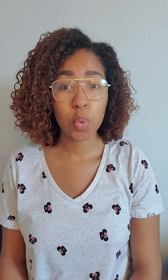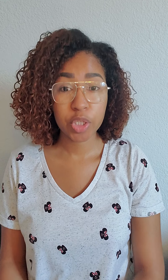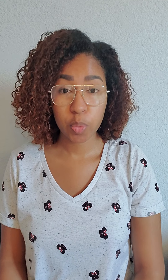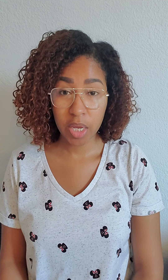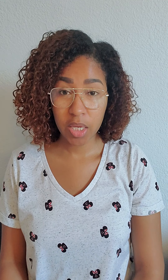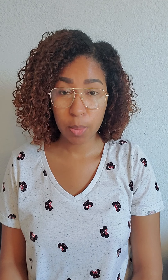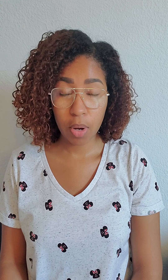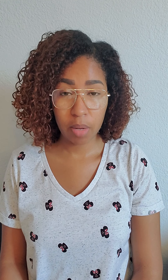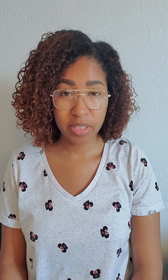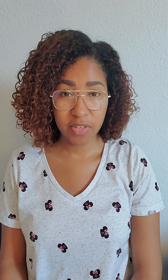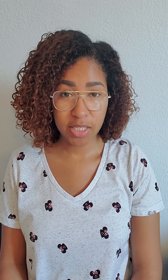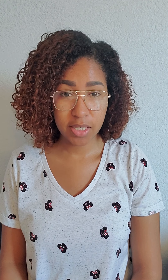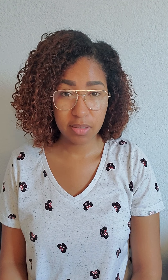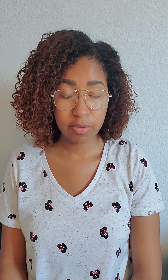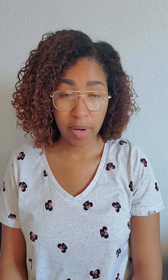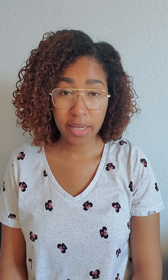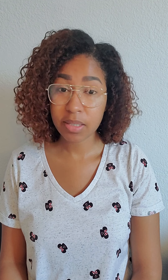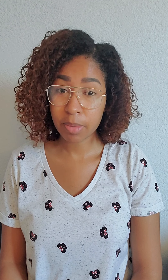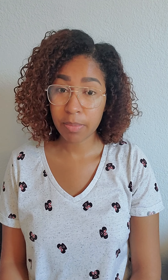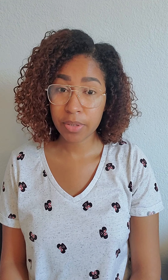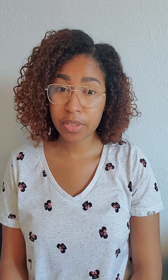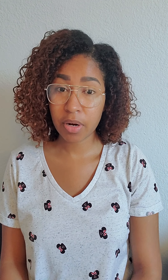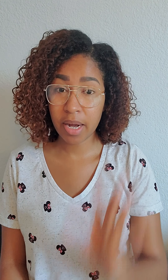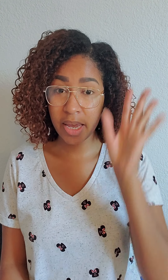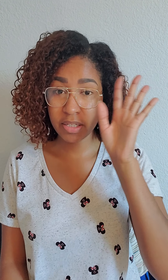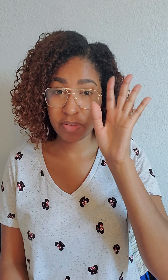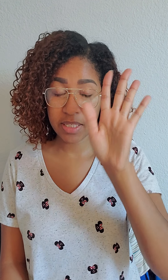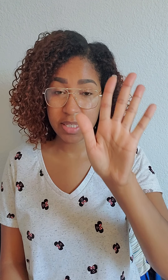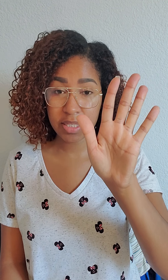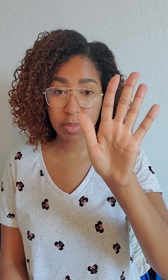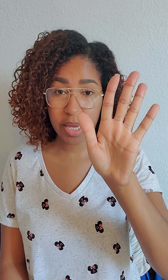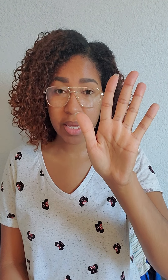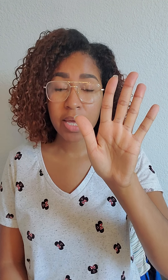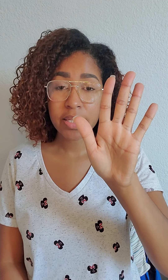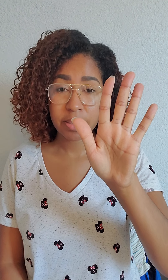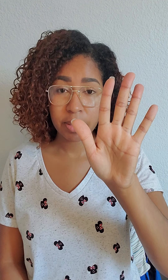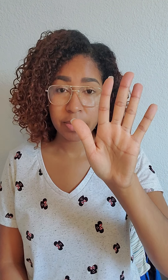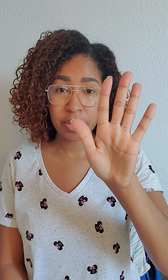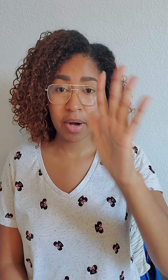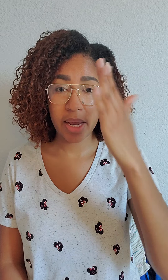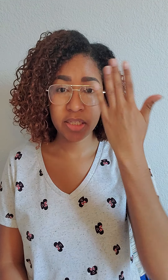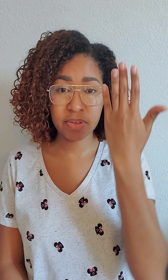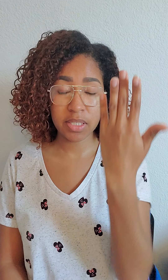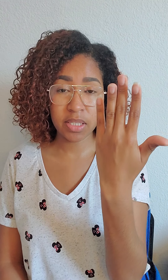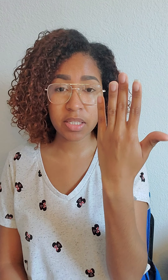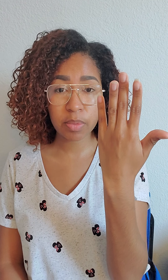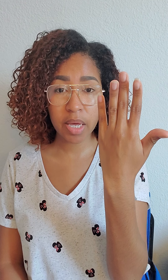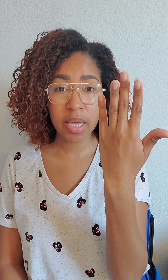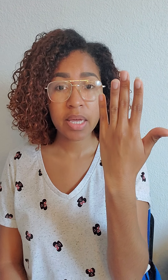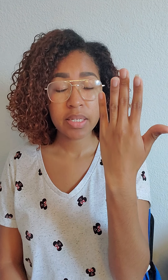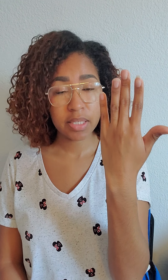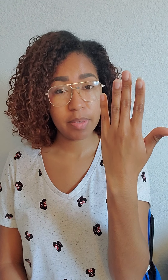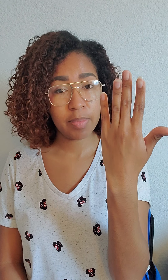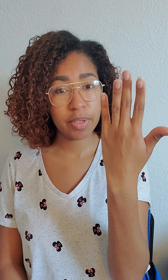which way your palm is facing, right? Some numbers our hand is facing this way. Some numbers our hand is facing this way. Some numbers